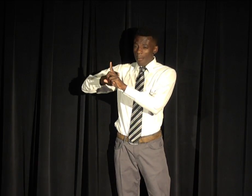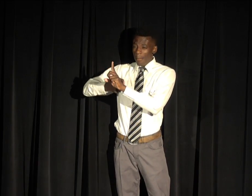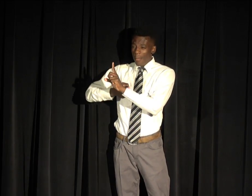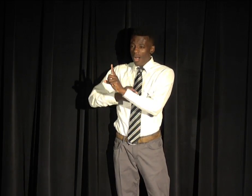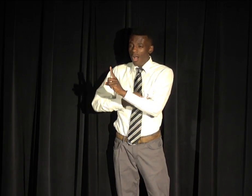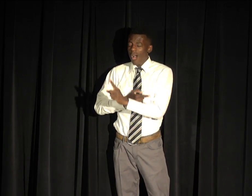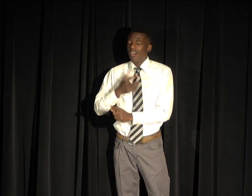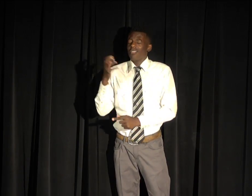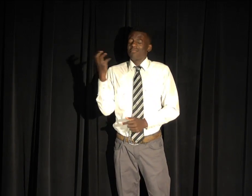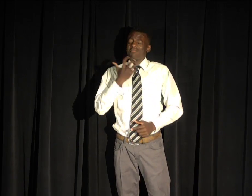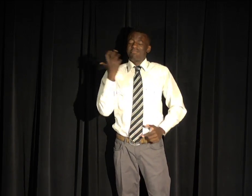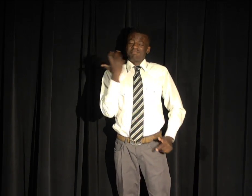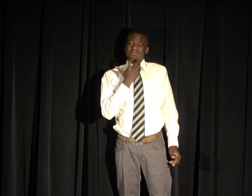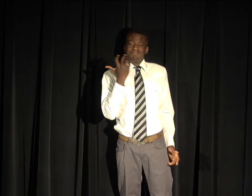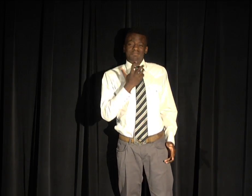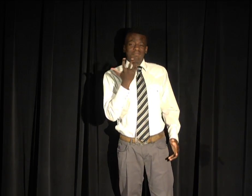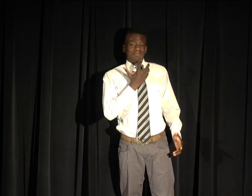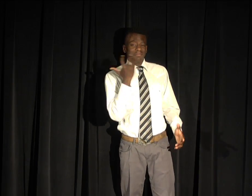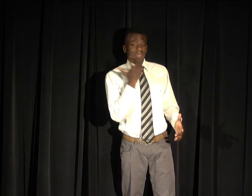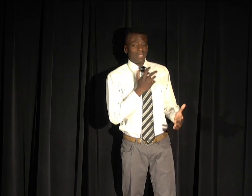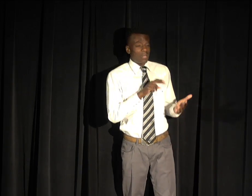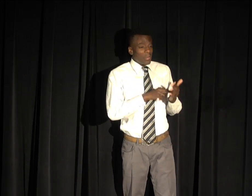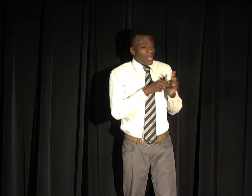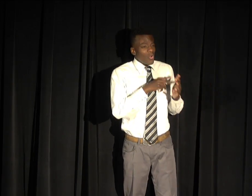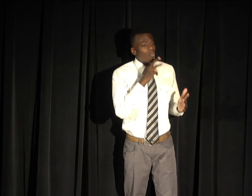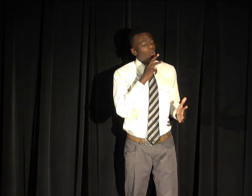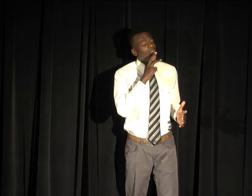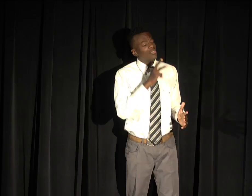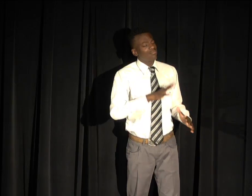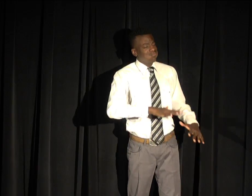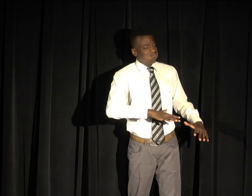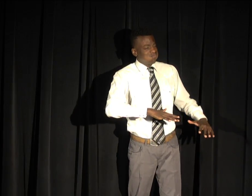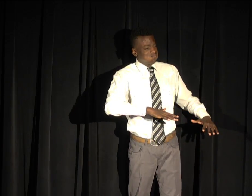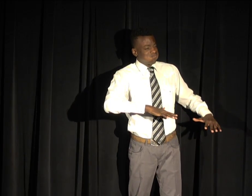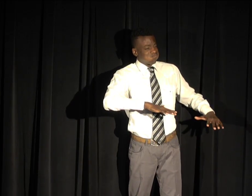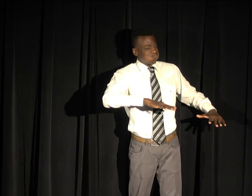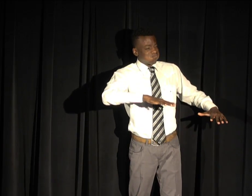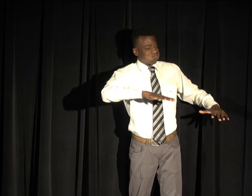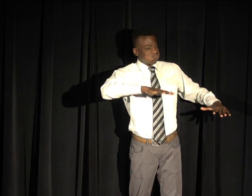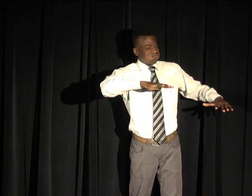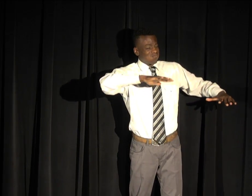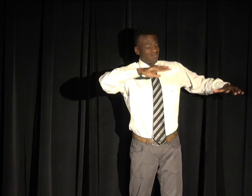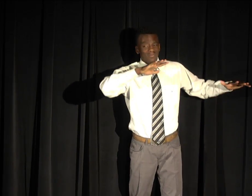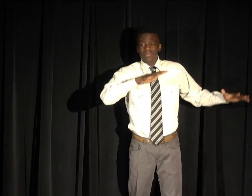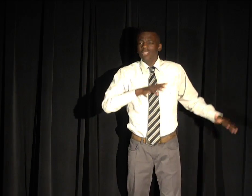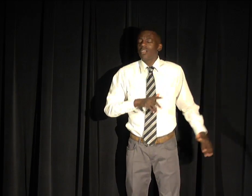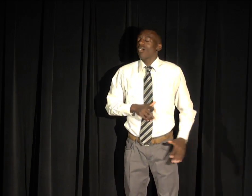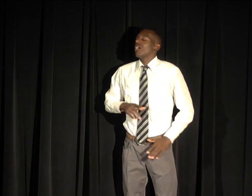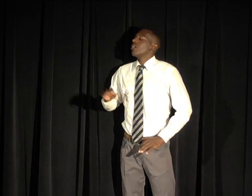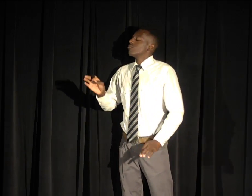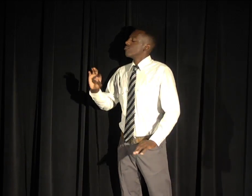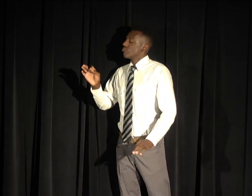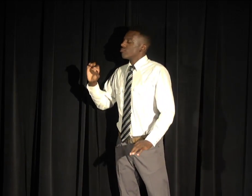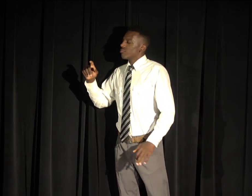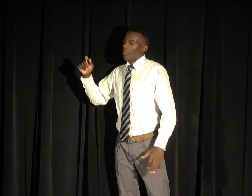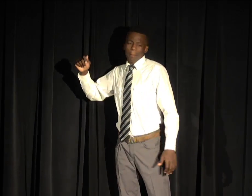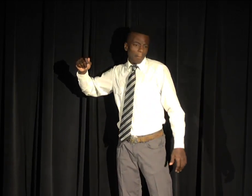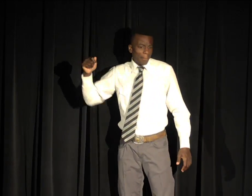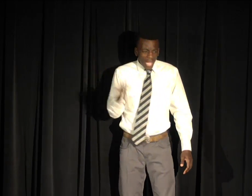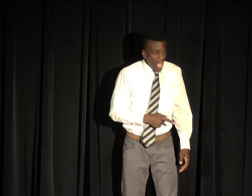be gone for a whole month. Can you believe it? So, of course, the water flooded in their home.